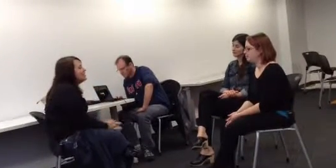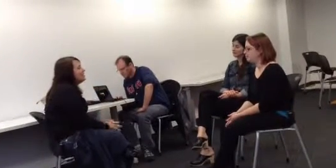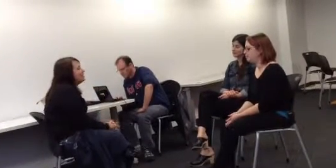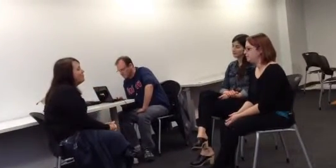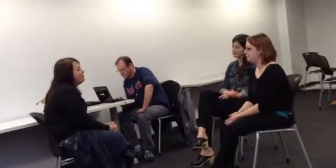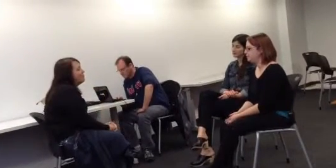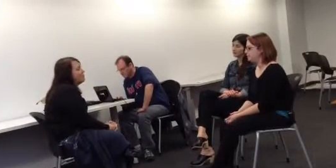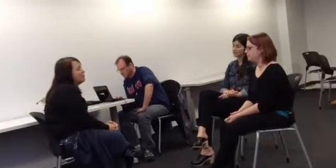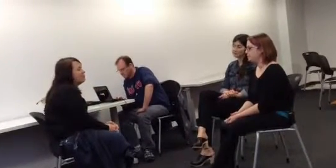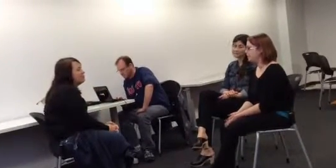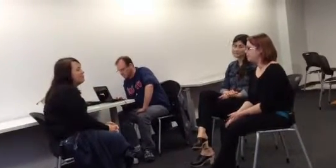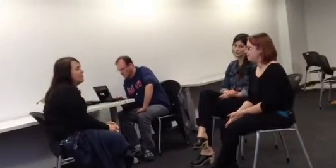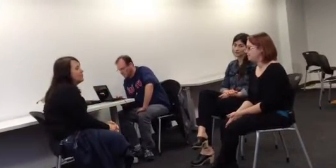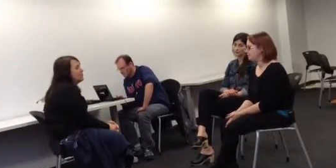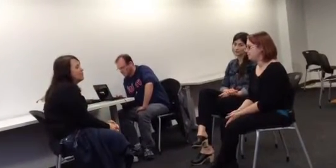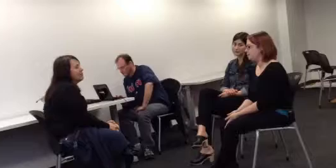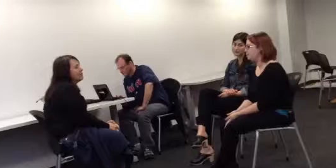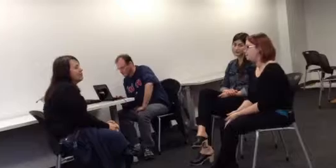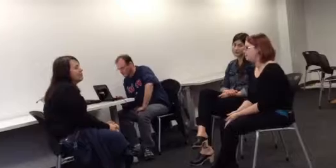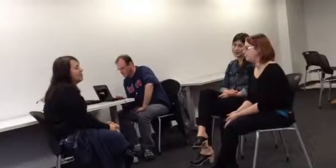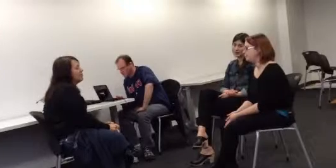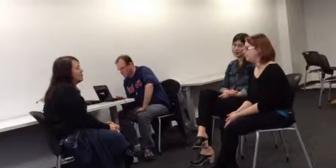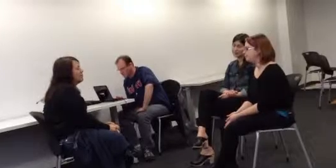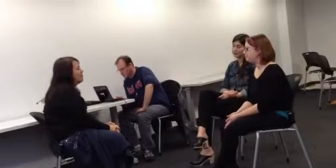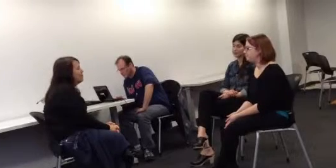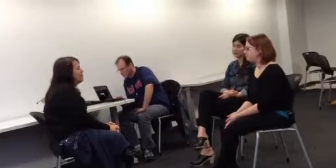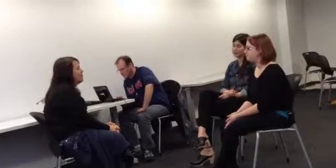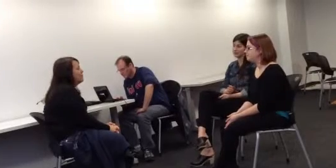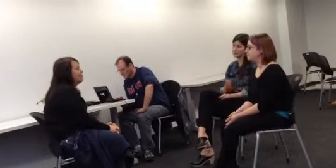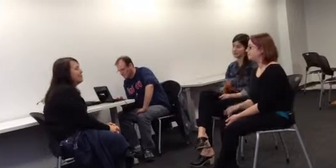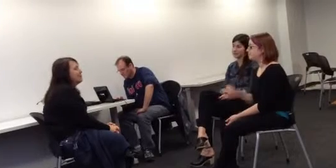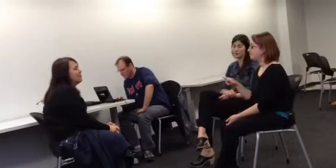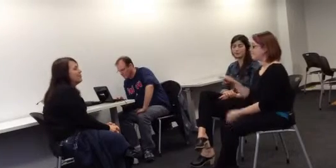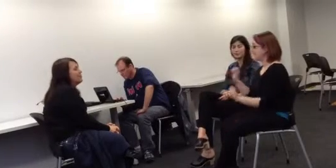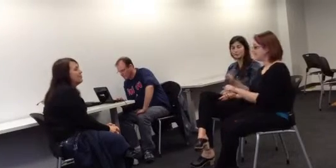improved. So yeah, it was easy for him. And he can hear some?